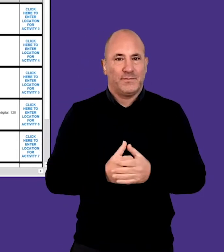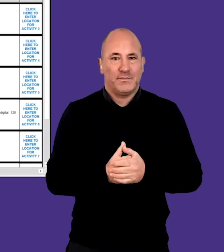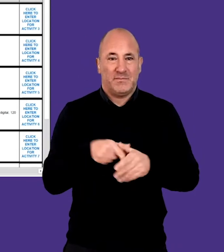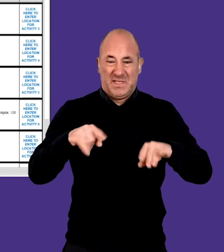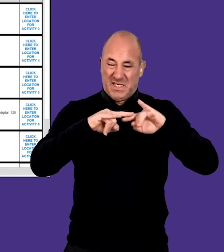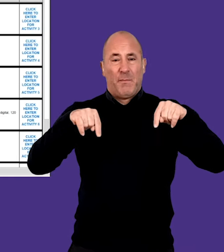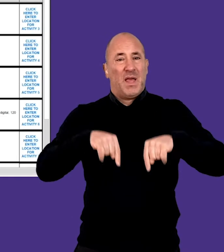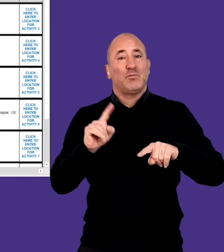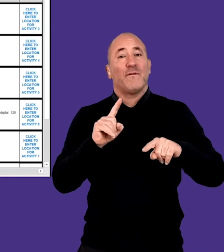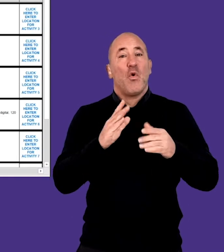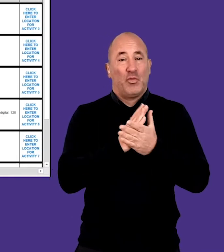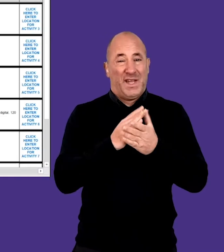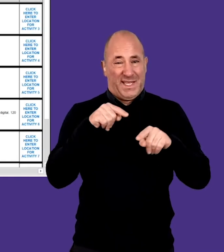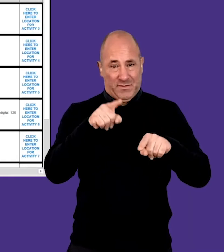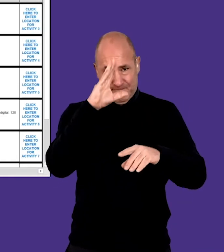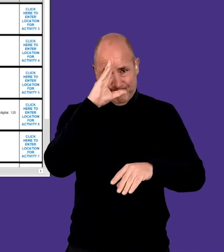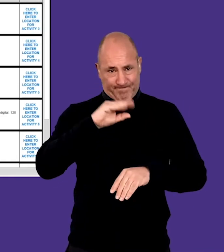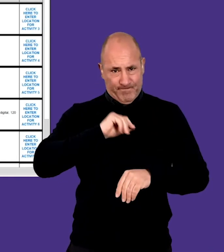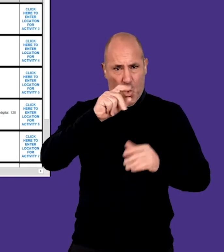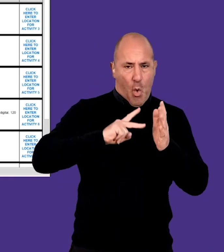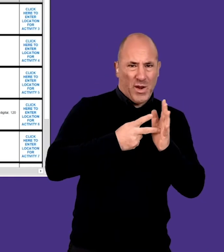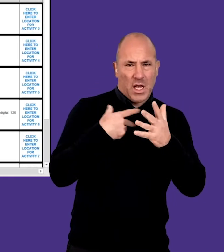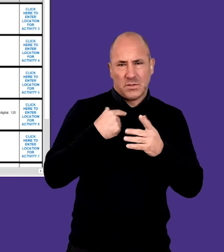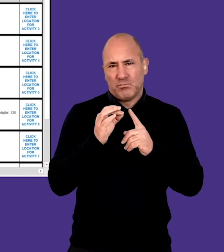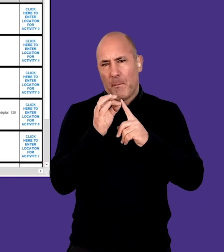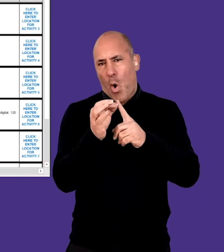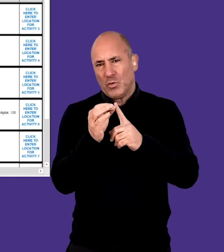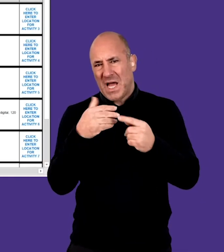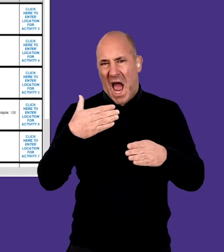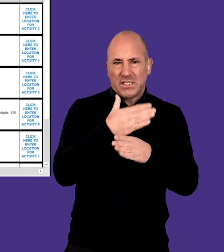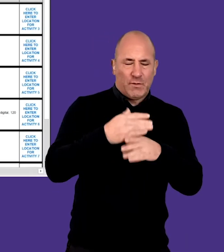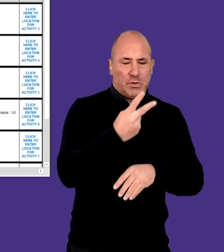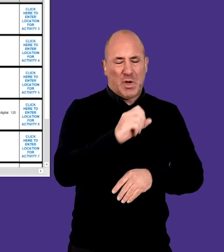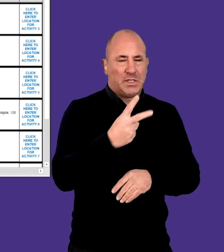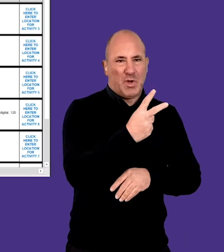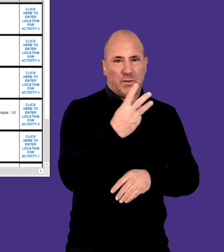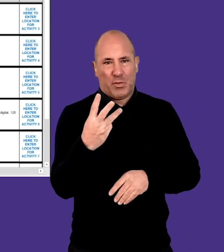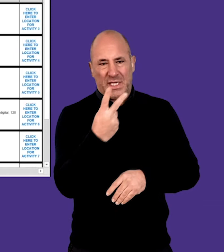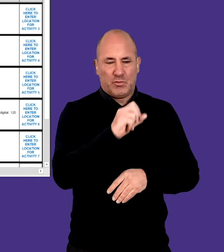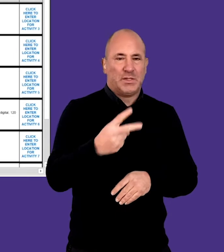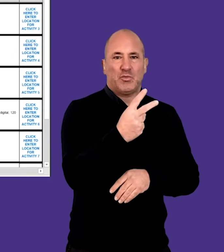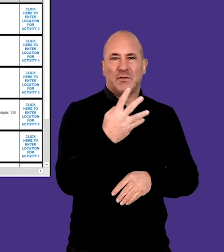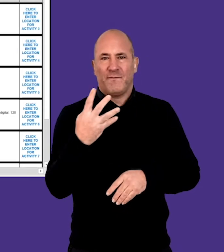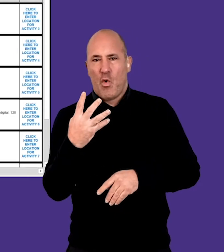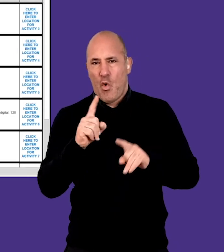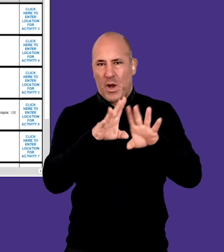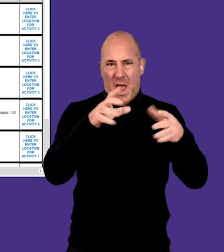This template is a tool for you to tell us how your organisation's proposed activity for 2023 to